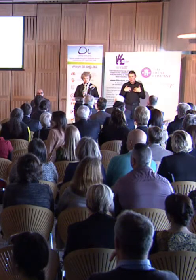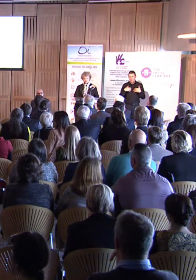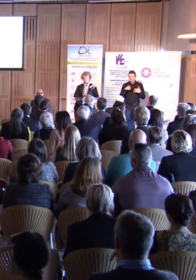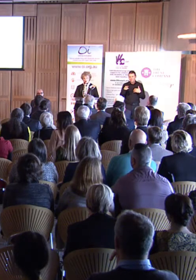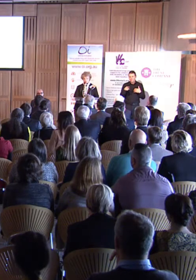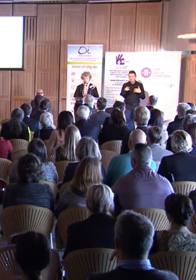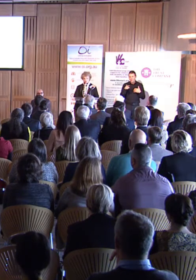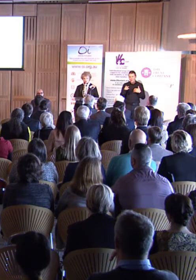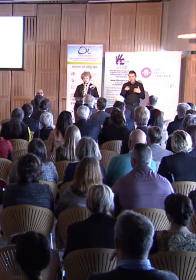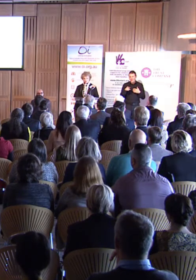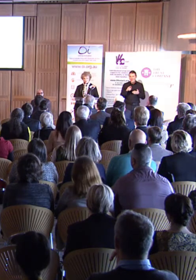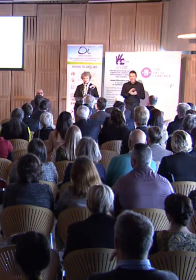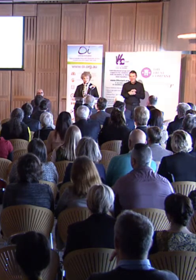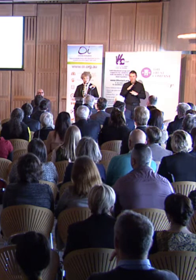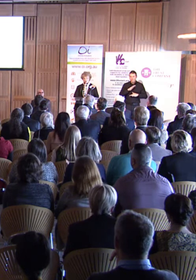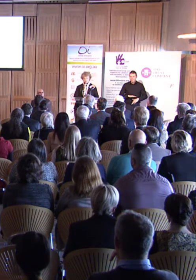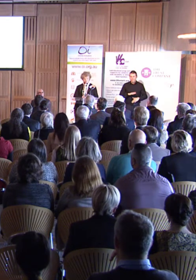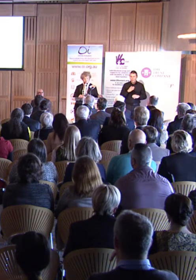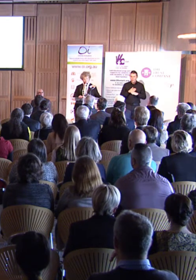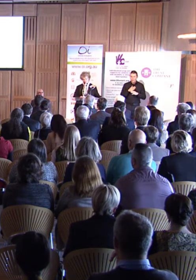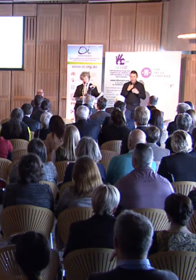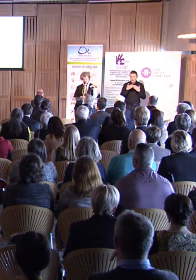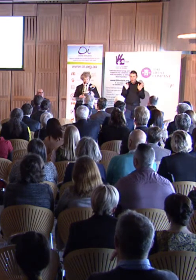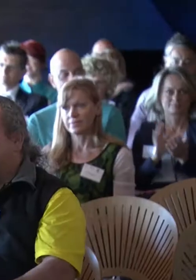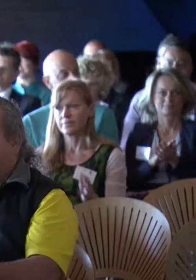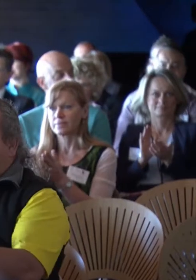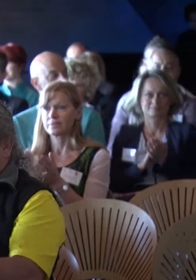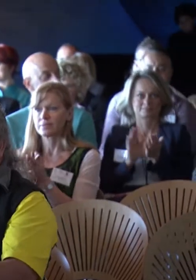launch button, I'm glad it worked. Thank you.